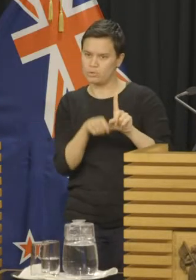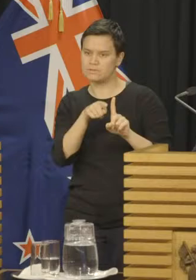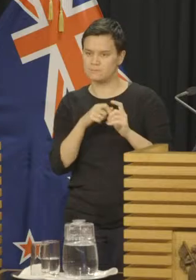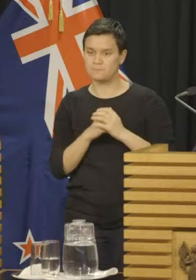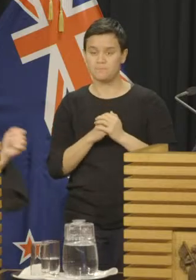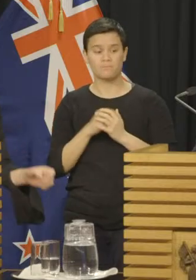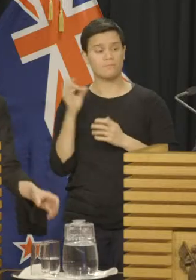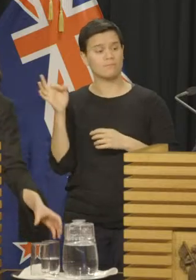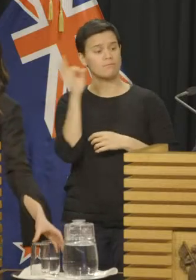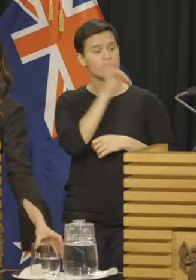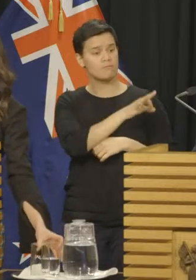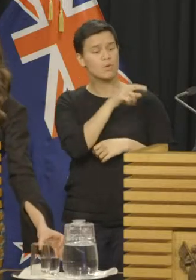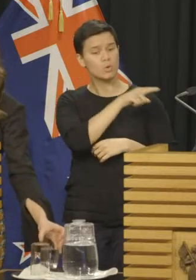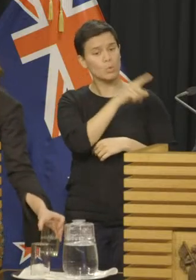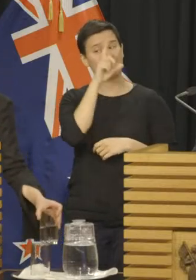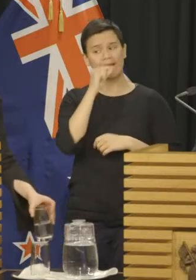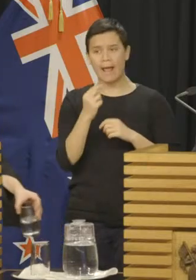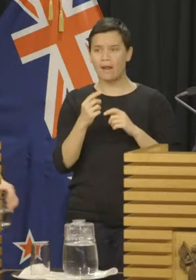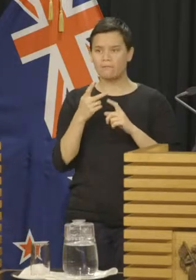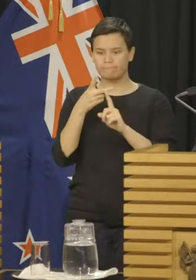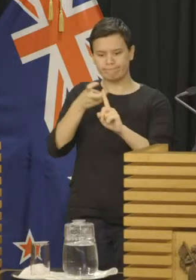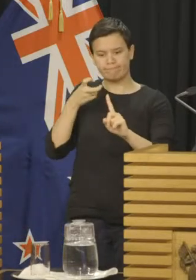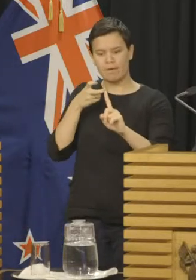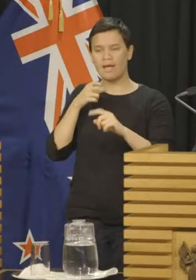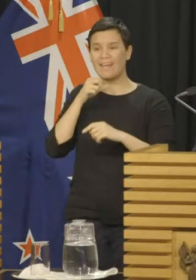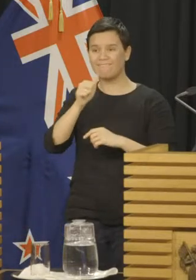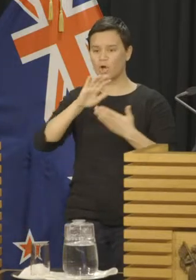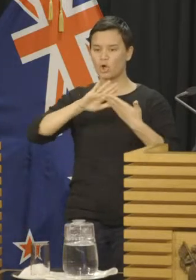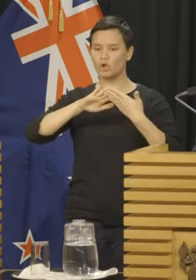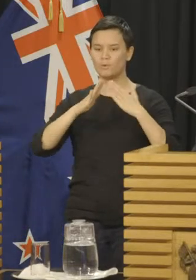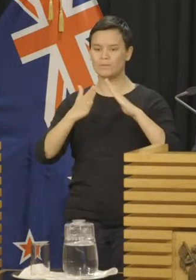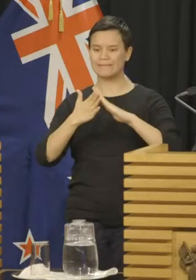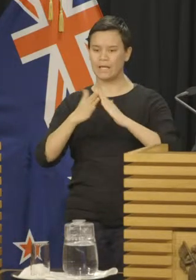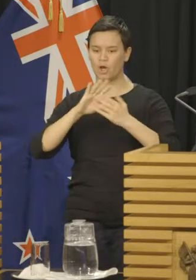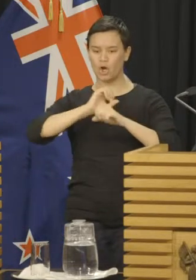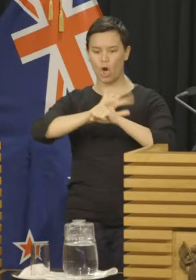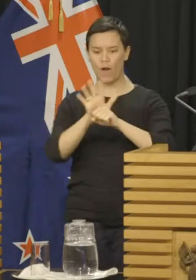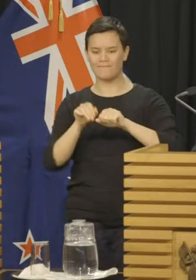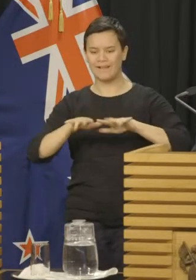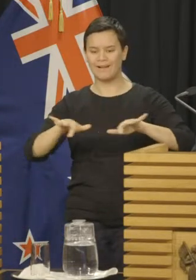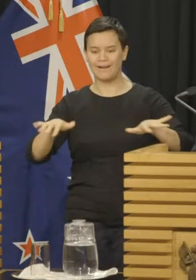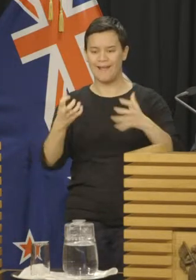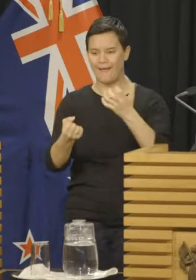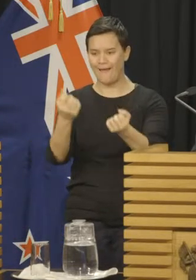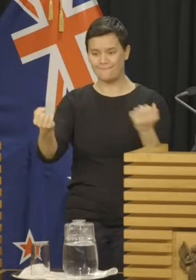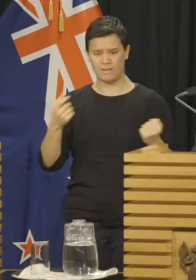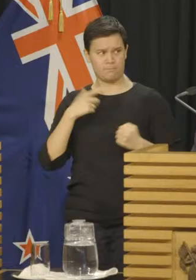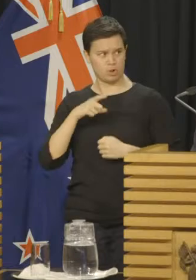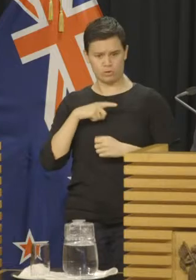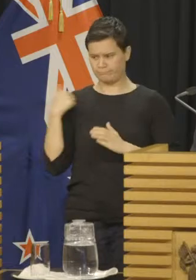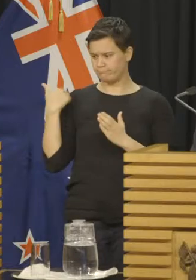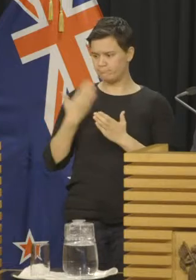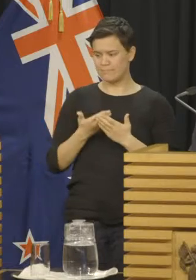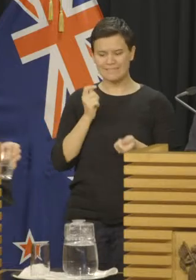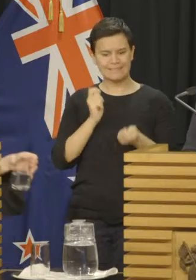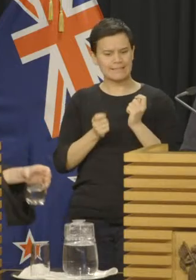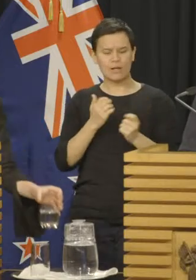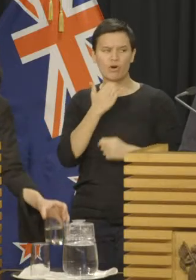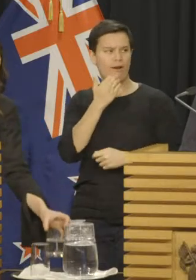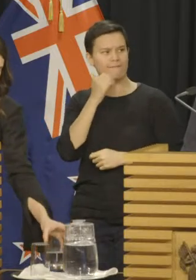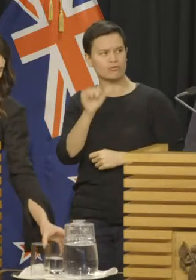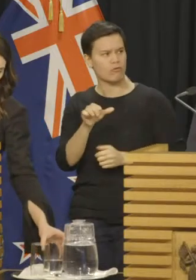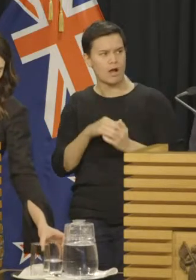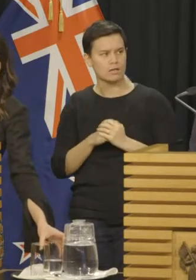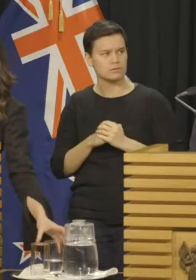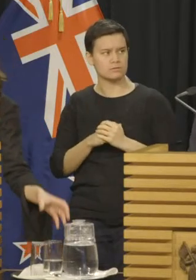able to detect community transmission with the continuing low level of testing? Testing has started to